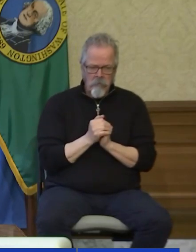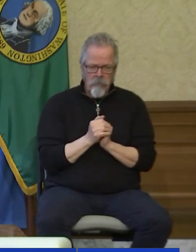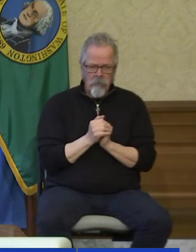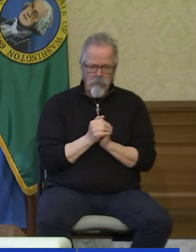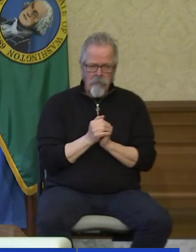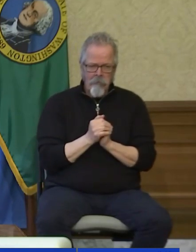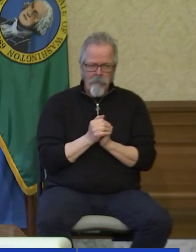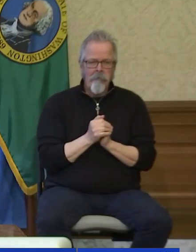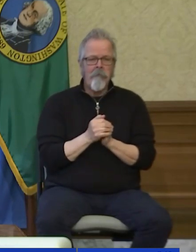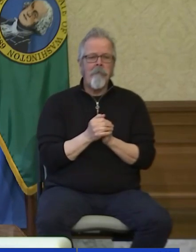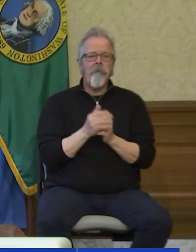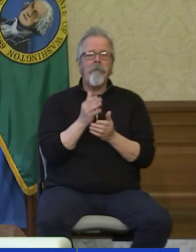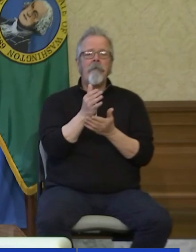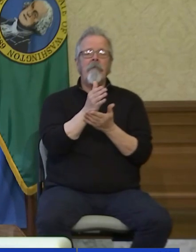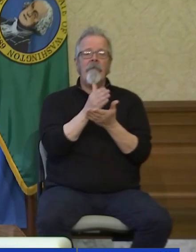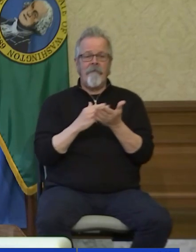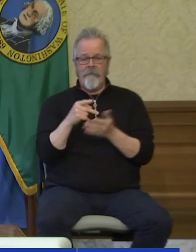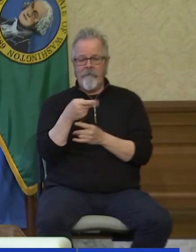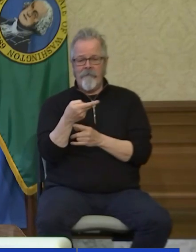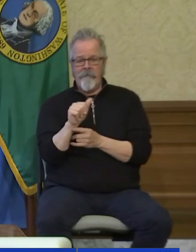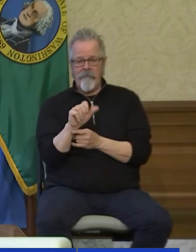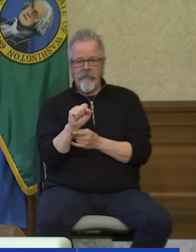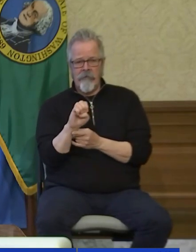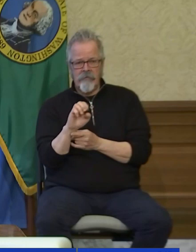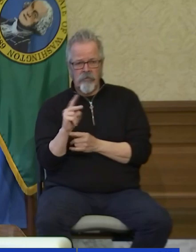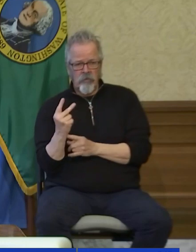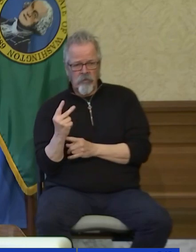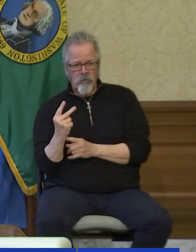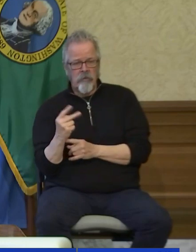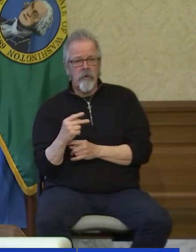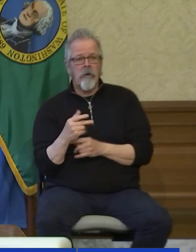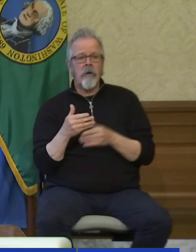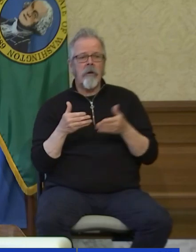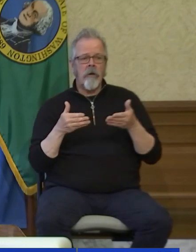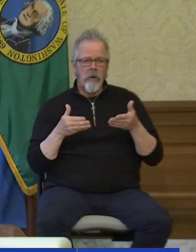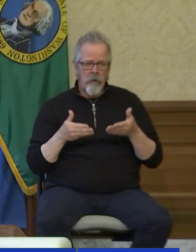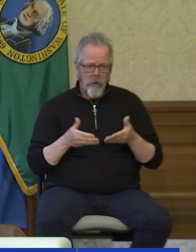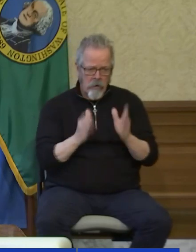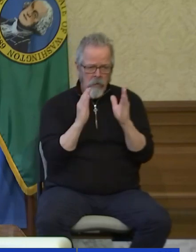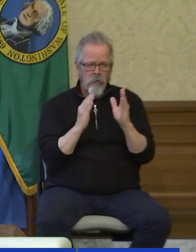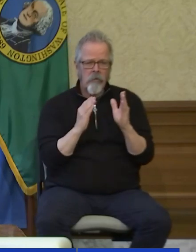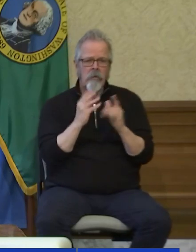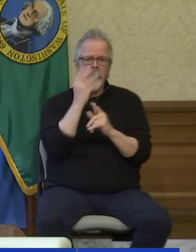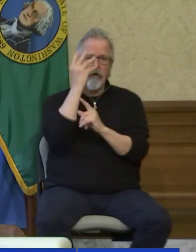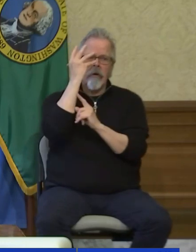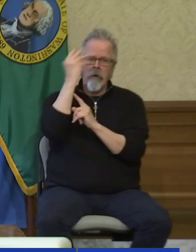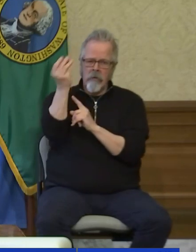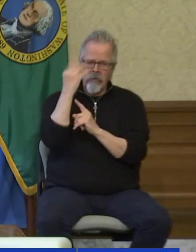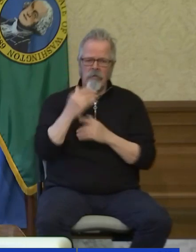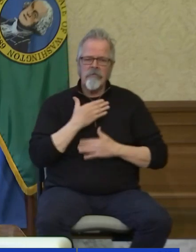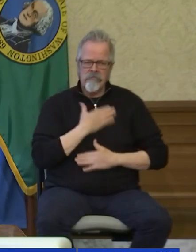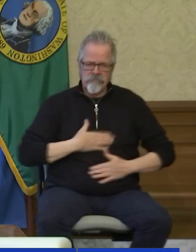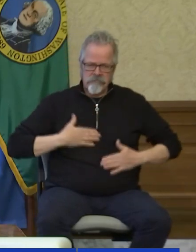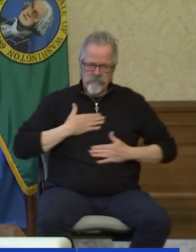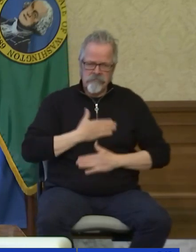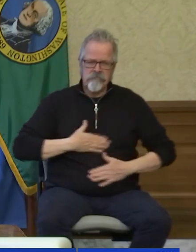we go to a 50 capacity in phase 3 and then unlimited in phase 4. So this would